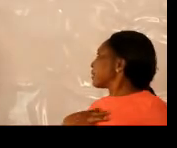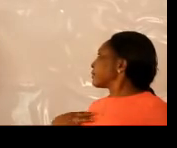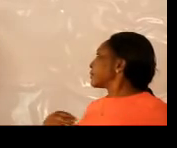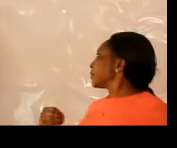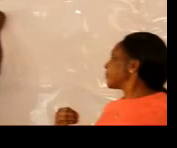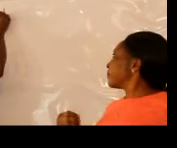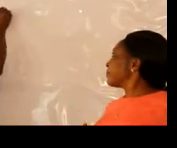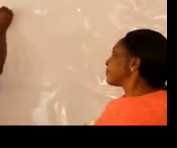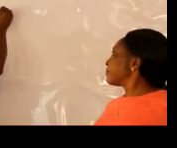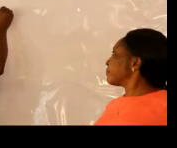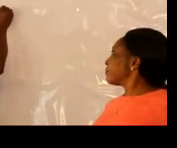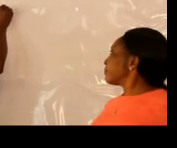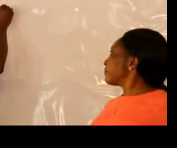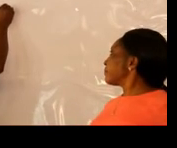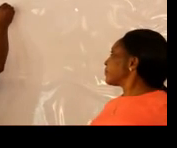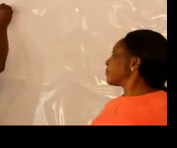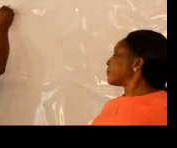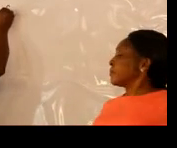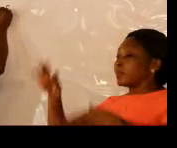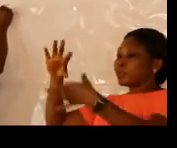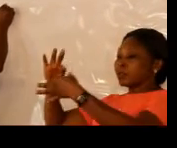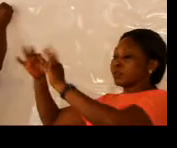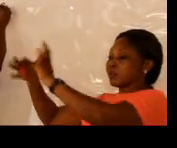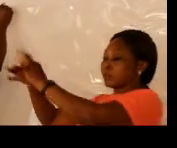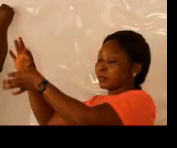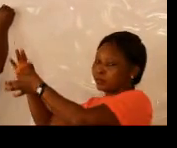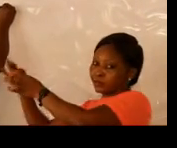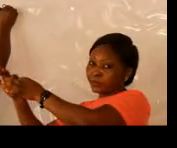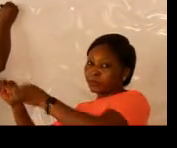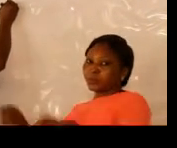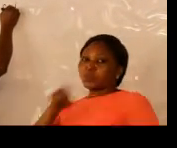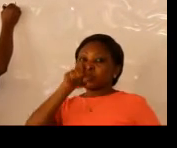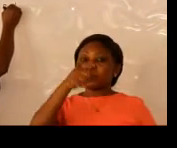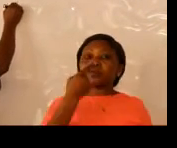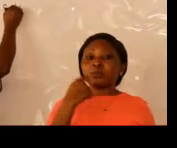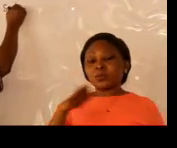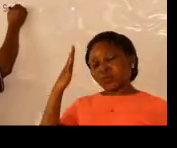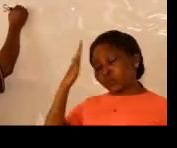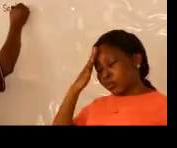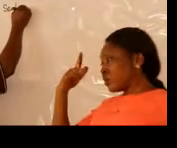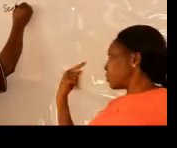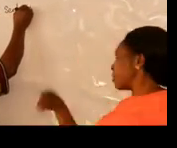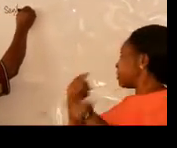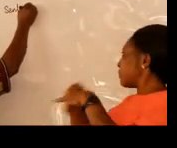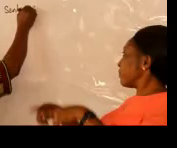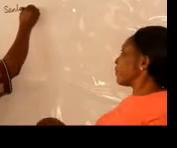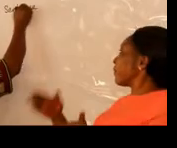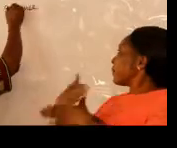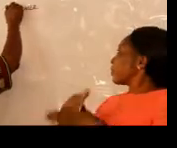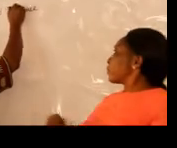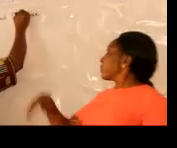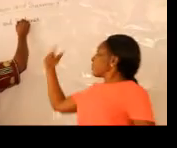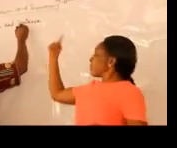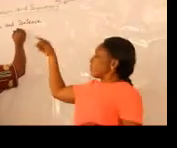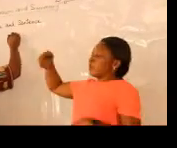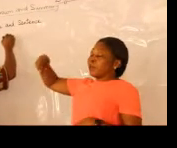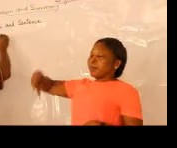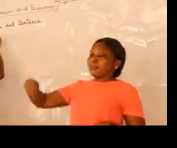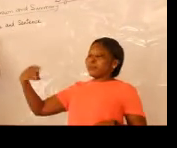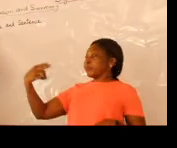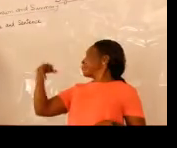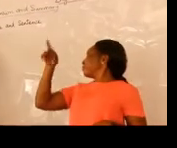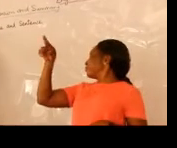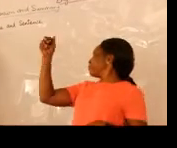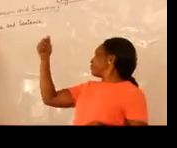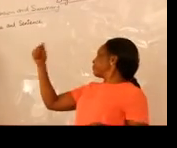and a sentence.